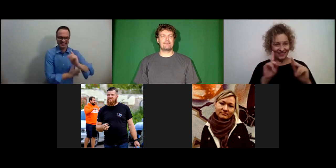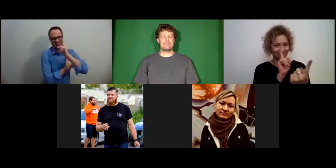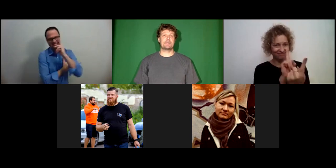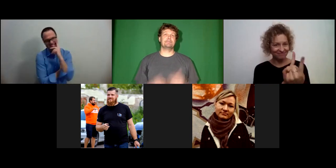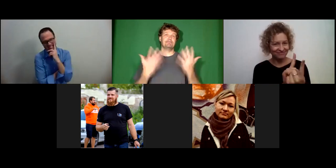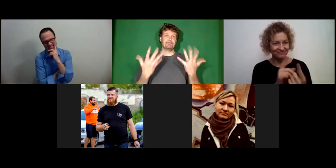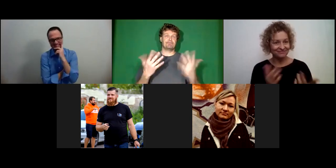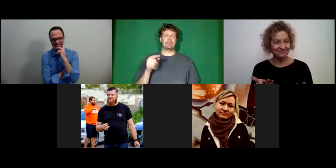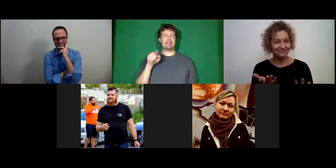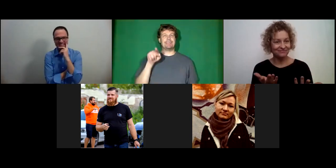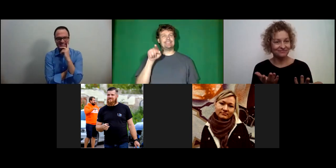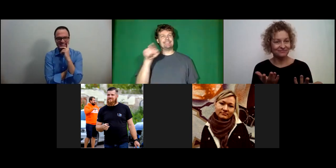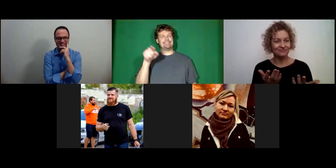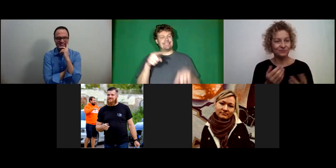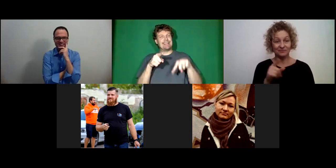finals?